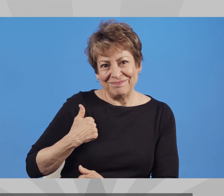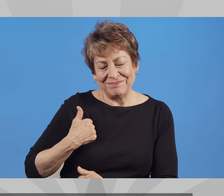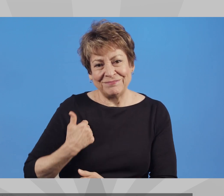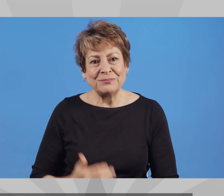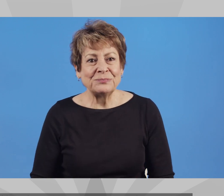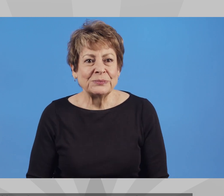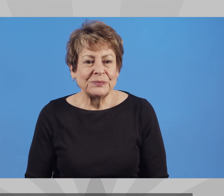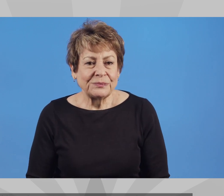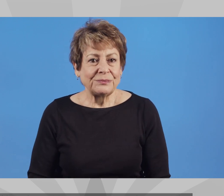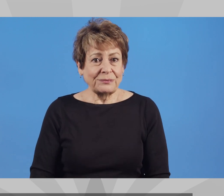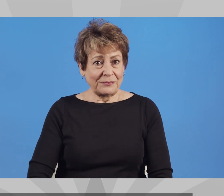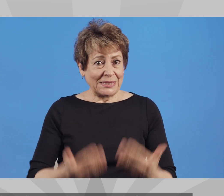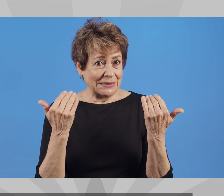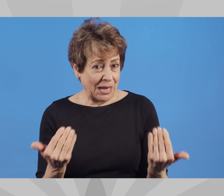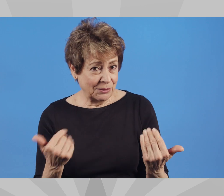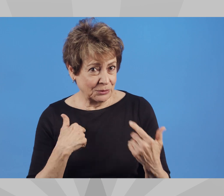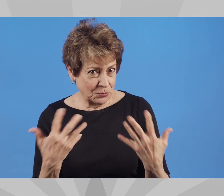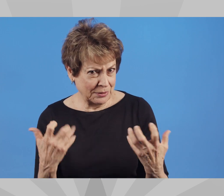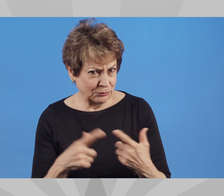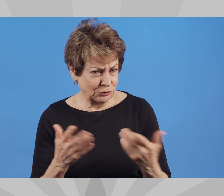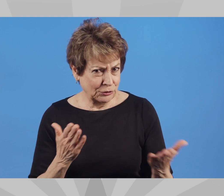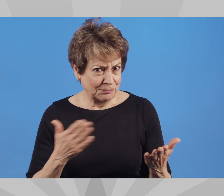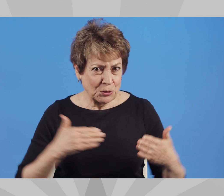Now I want to serve my new home state.